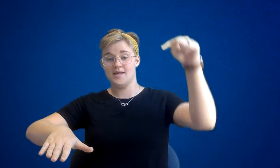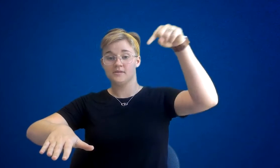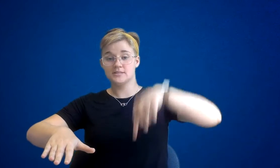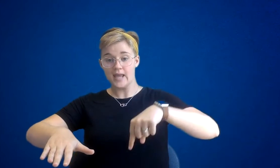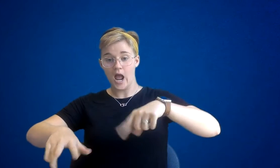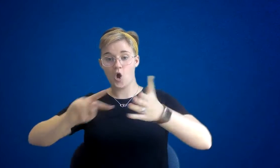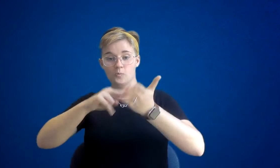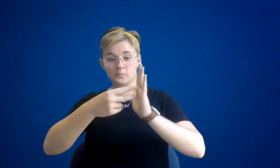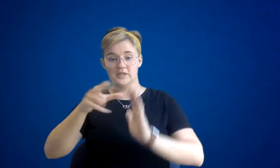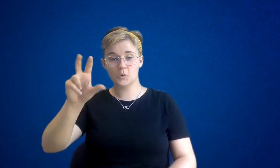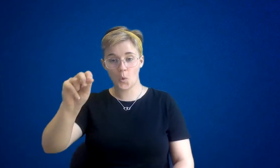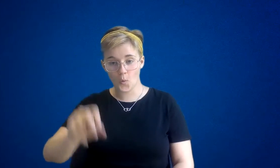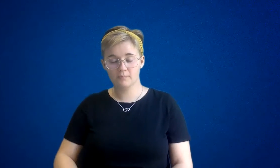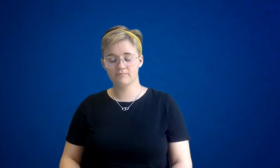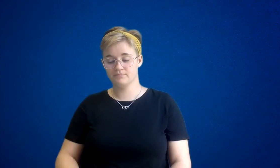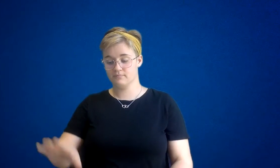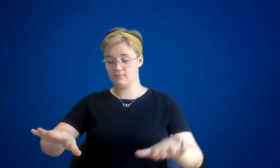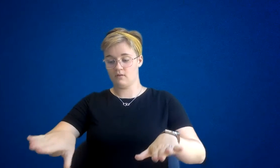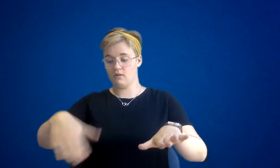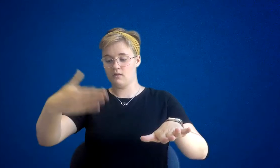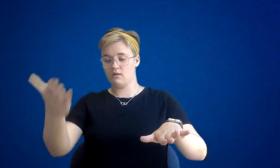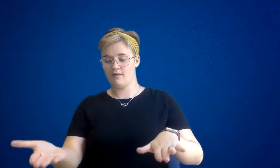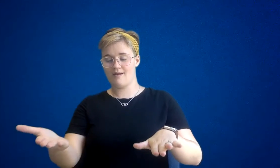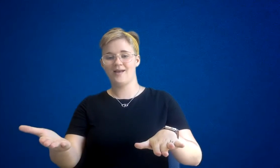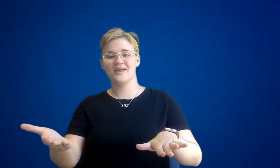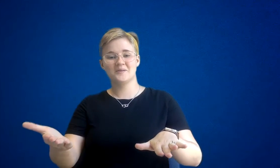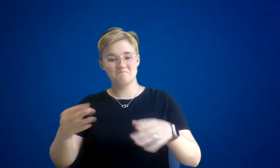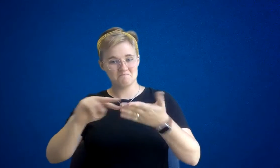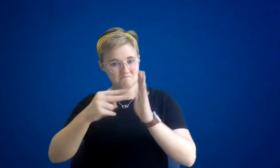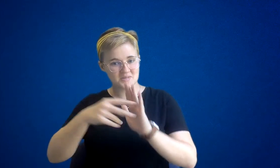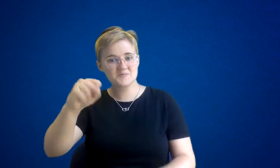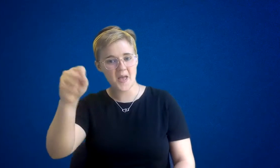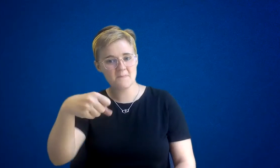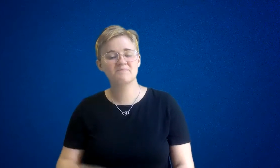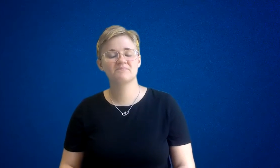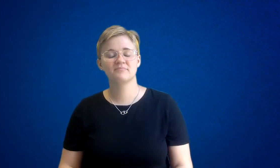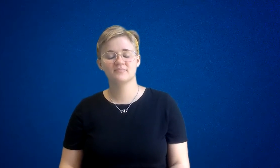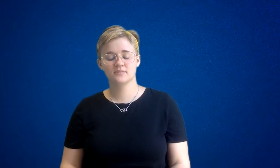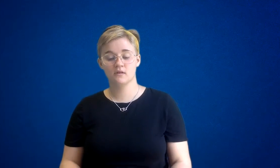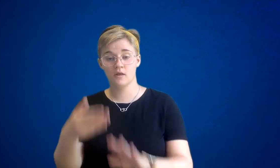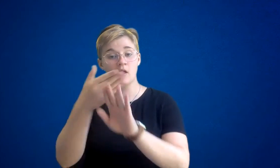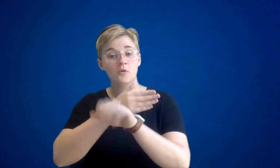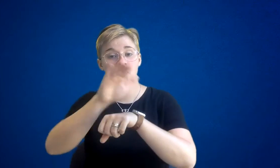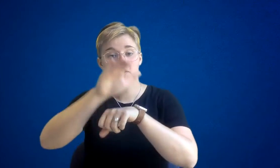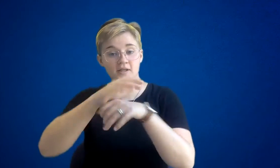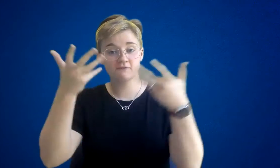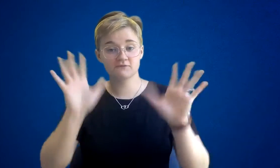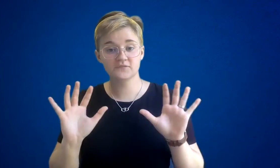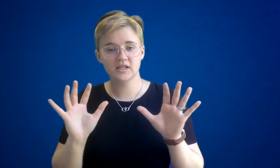meant no. Palm up meant yes. Before the night was over, they had worked out other